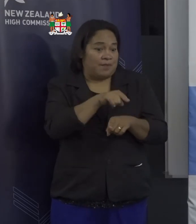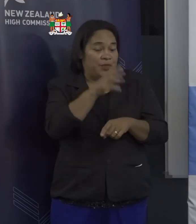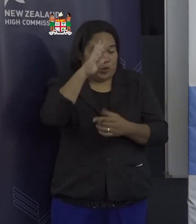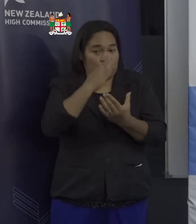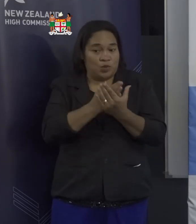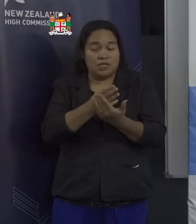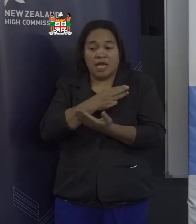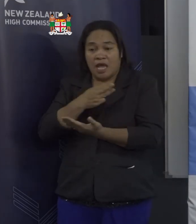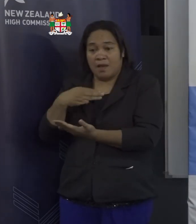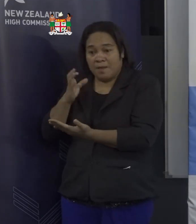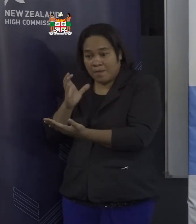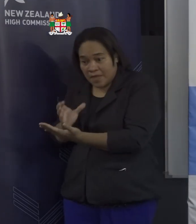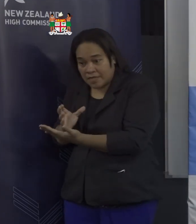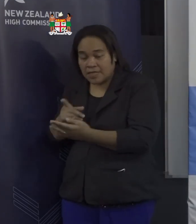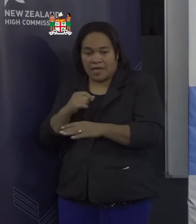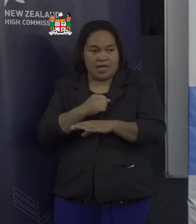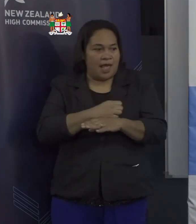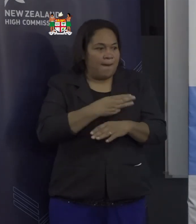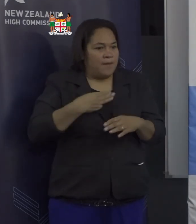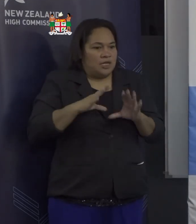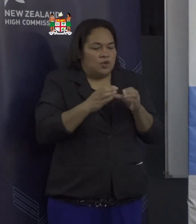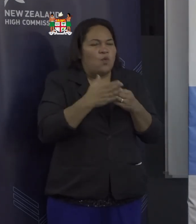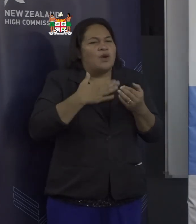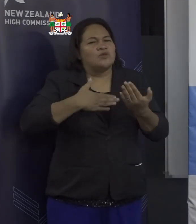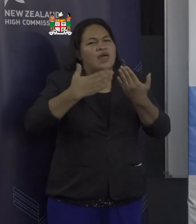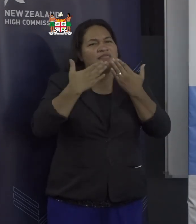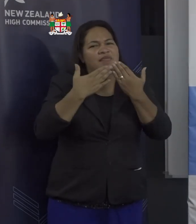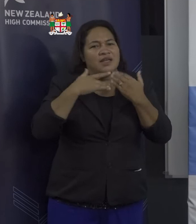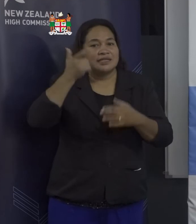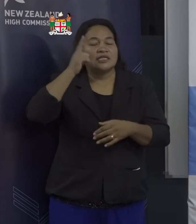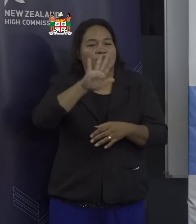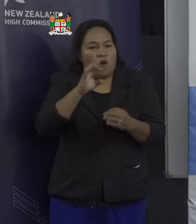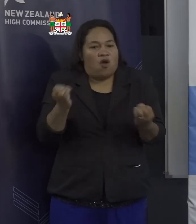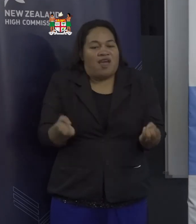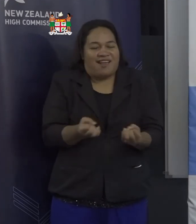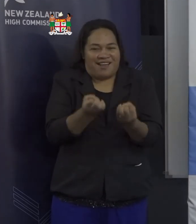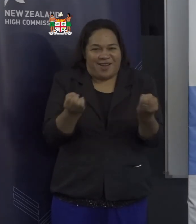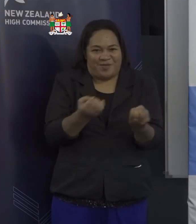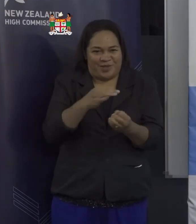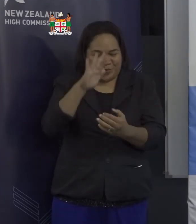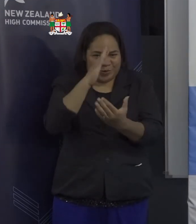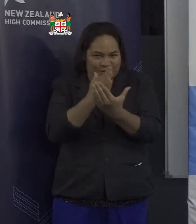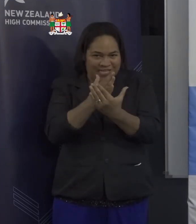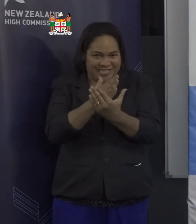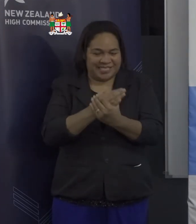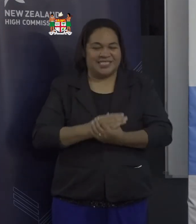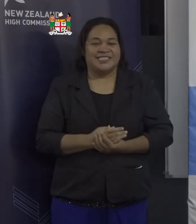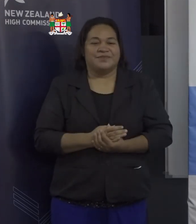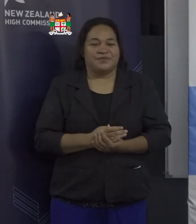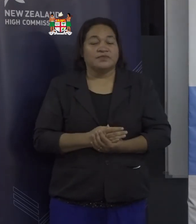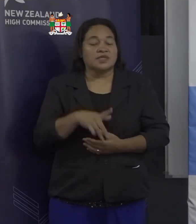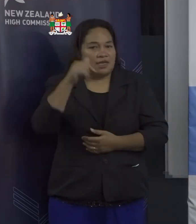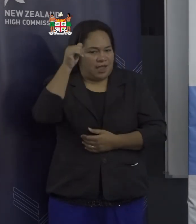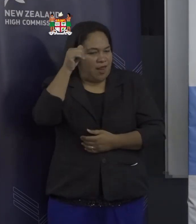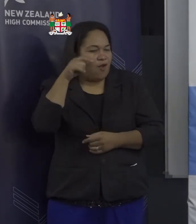minister and the ministries, I would like to thank the teachers for your encouragement of your students. You are the wind underneath your